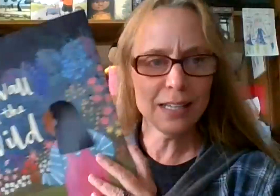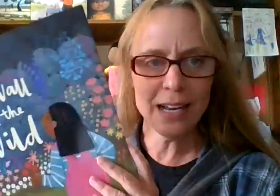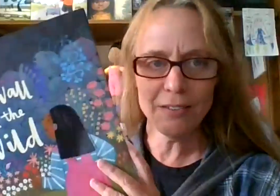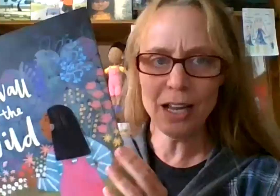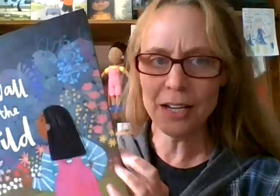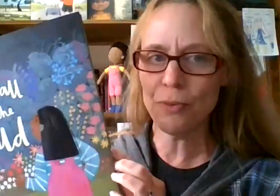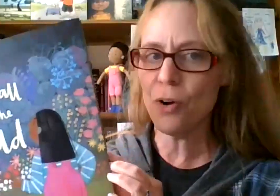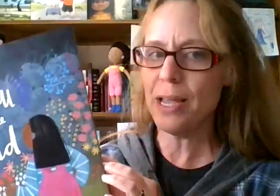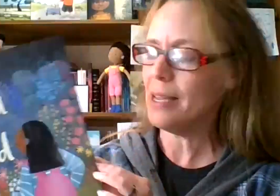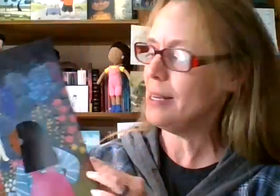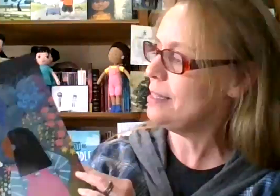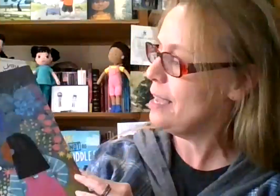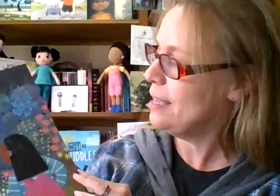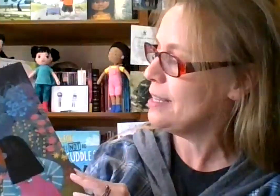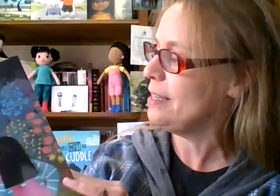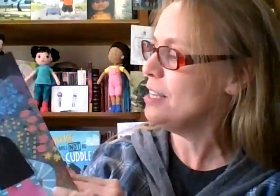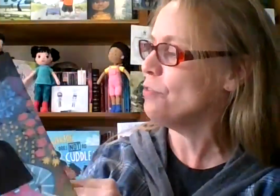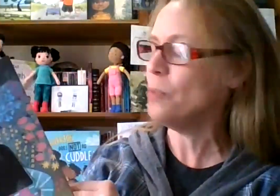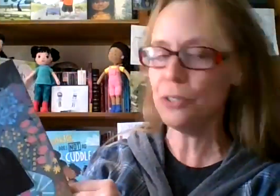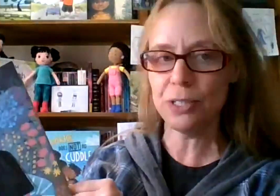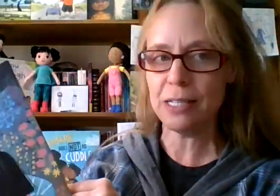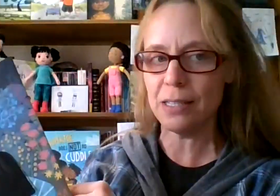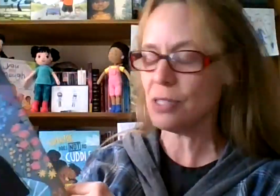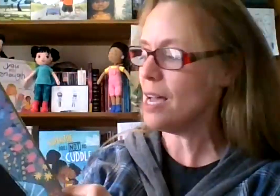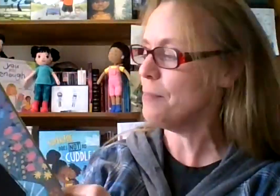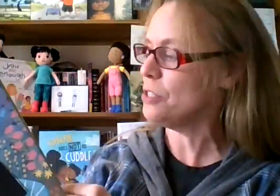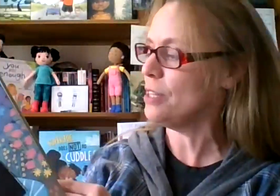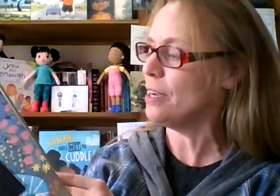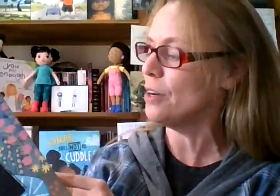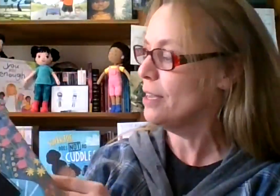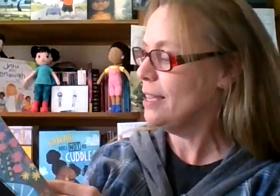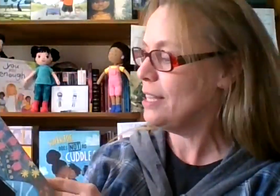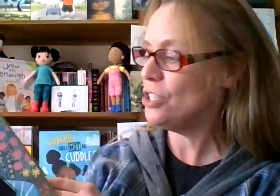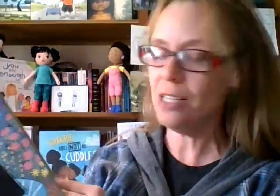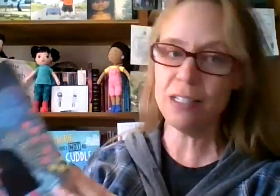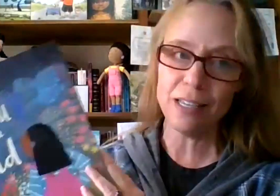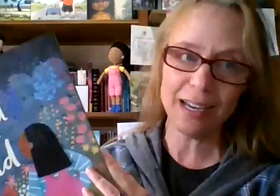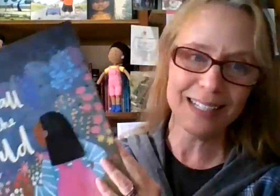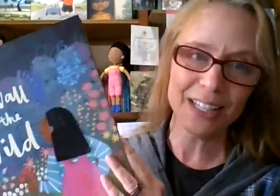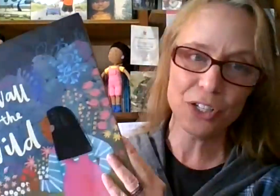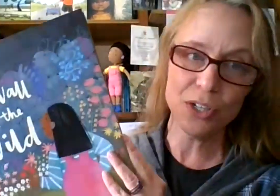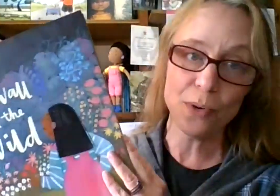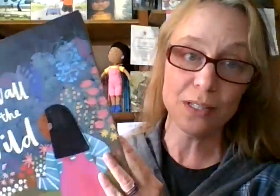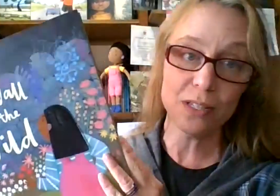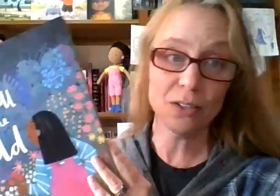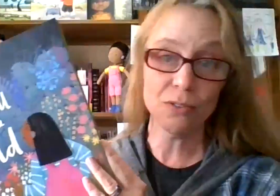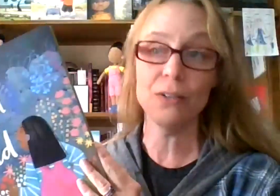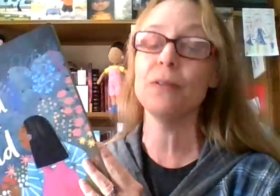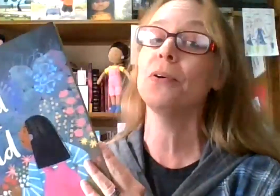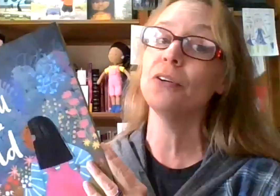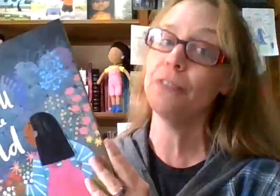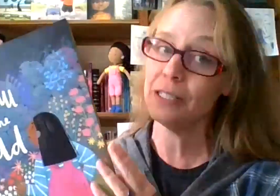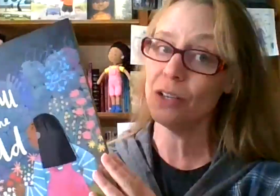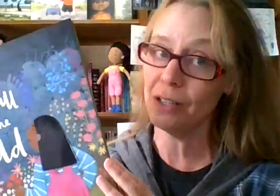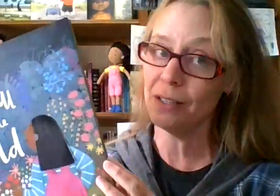village that doesn't have a lot growing, and it's at the edge of a wilderness and there's not much there. And she decides that she wants to grow